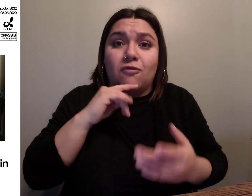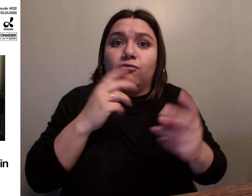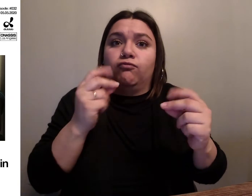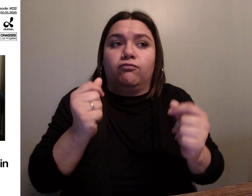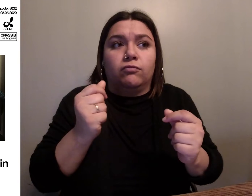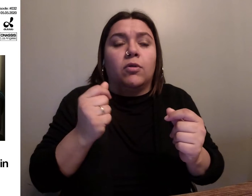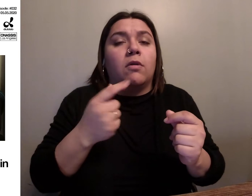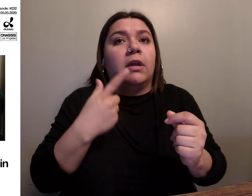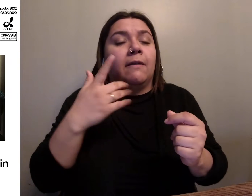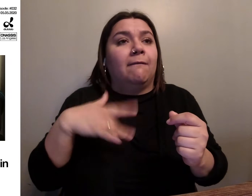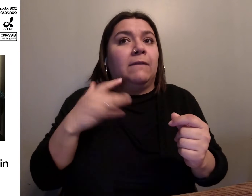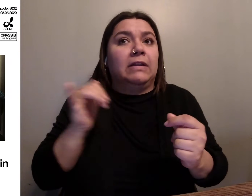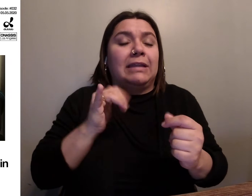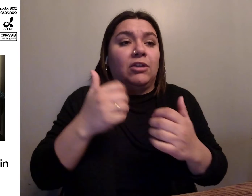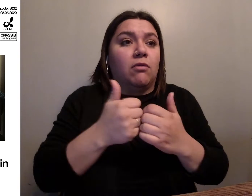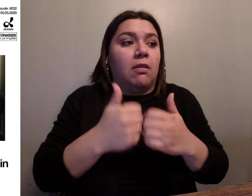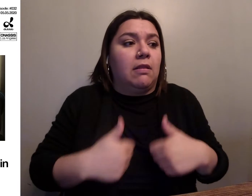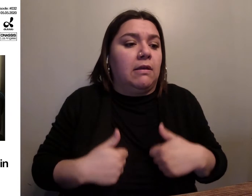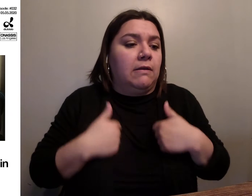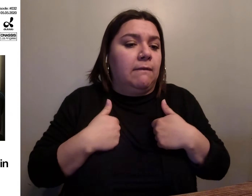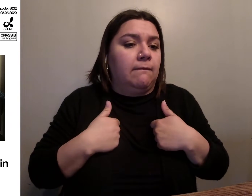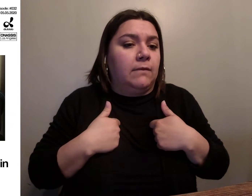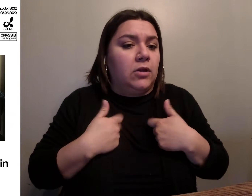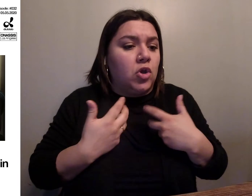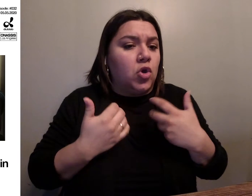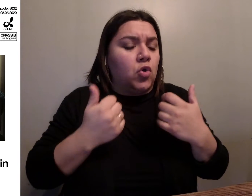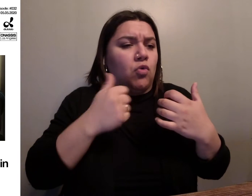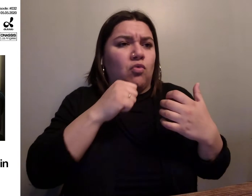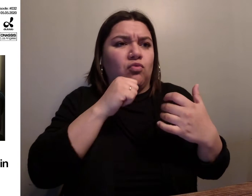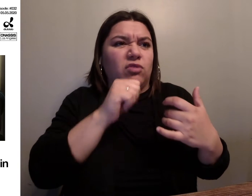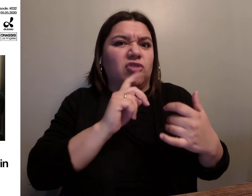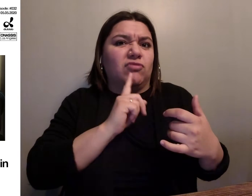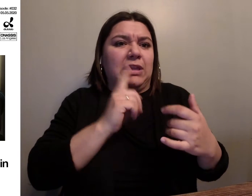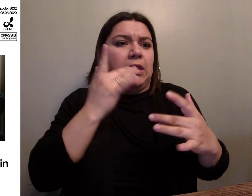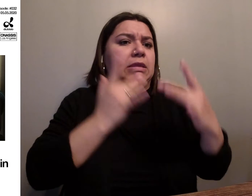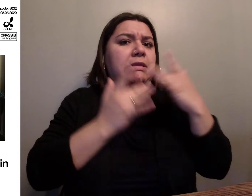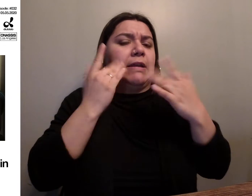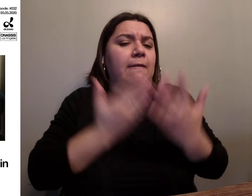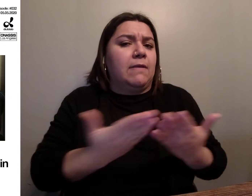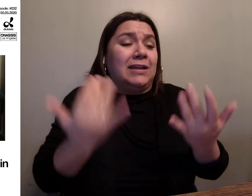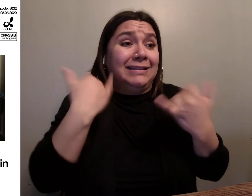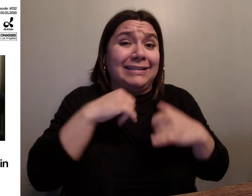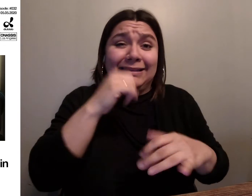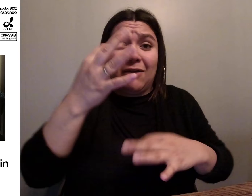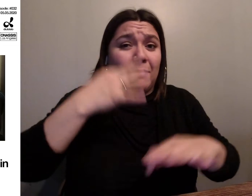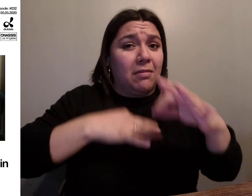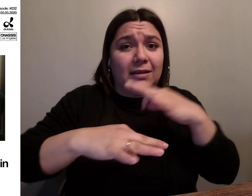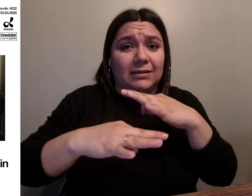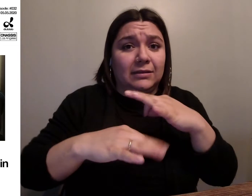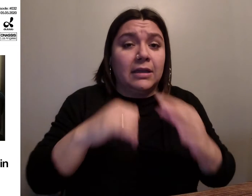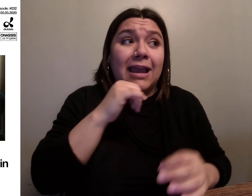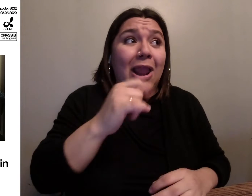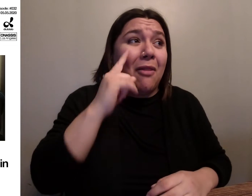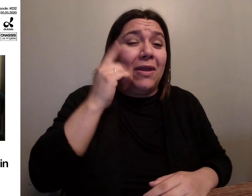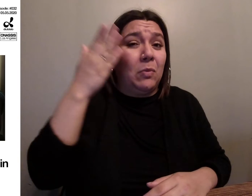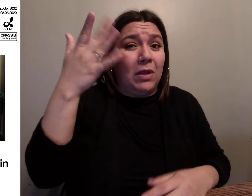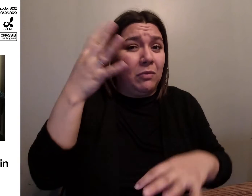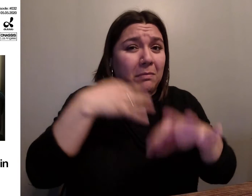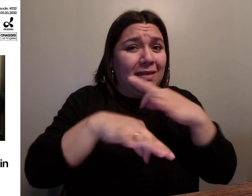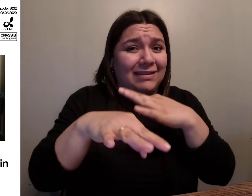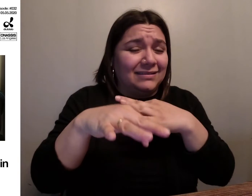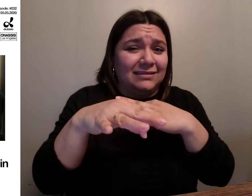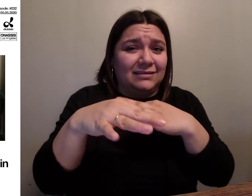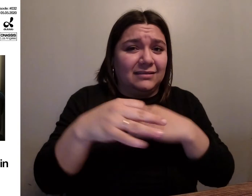things, which we still haven't replaced. And I don't think we're ever going to do that. But you lost your archives, which is something that